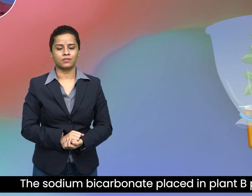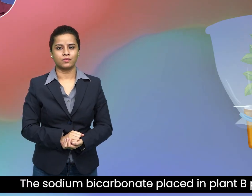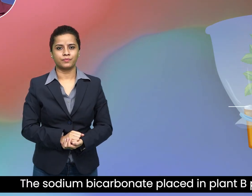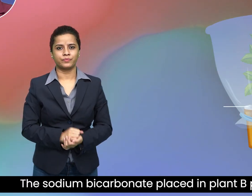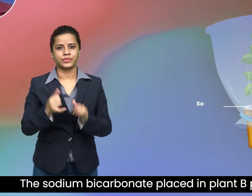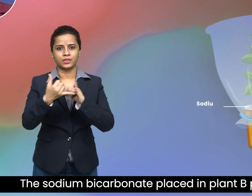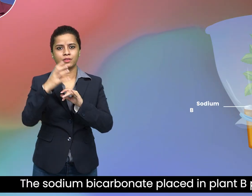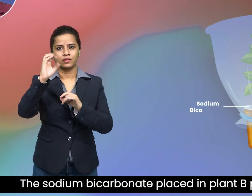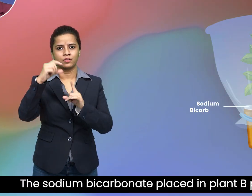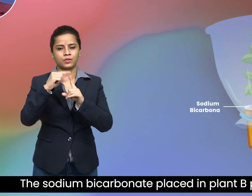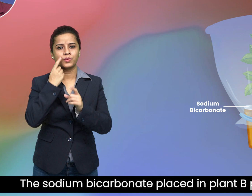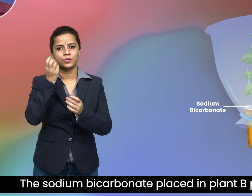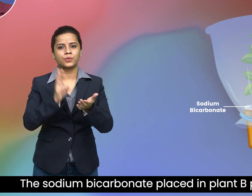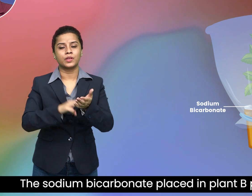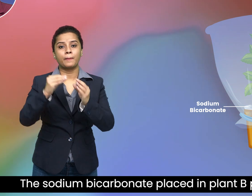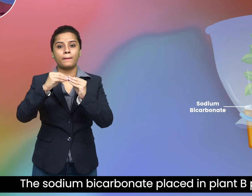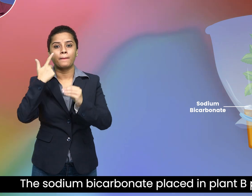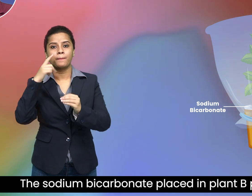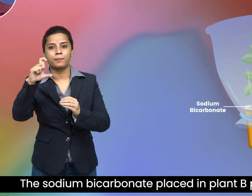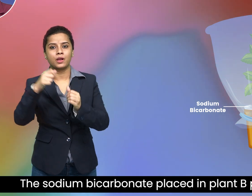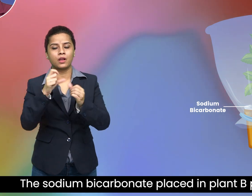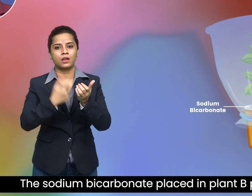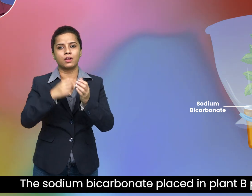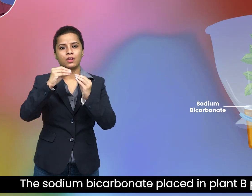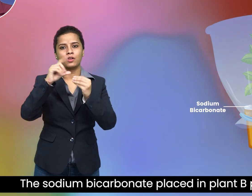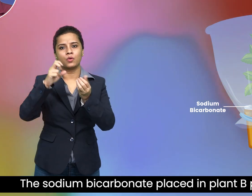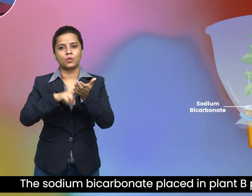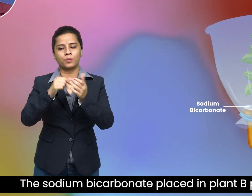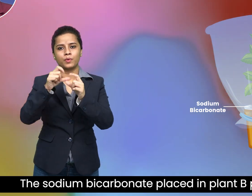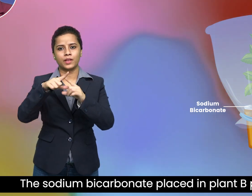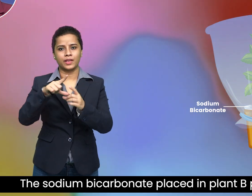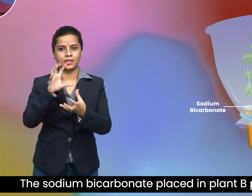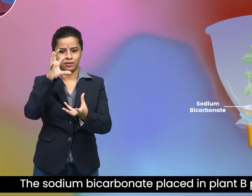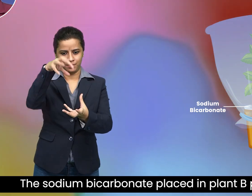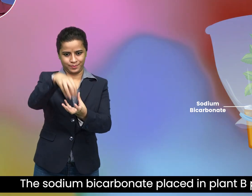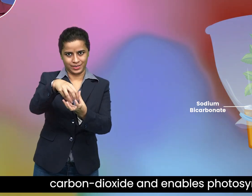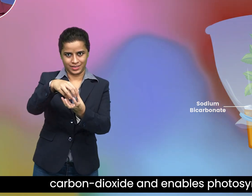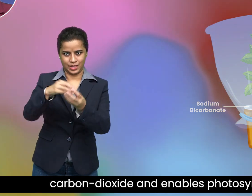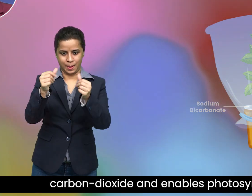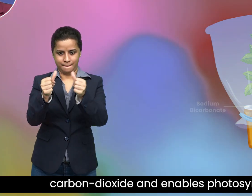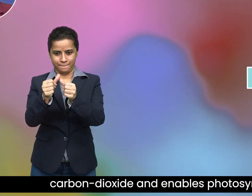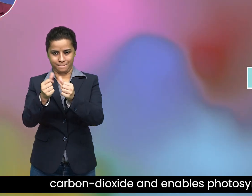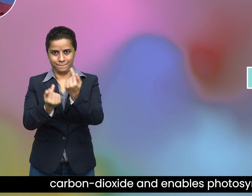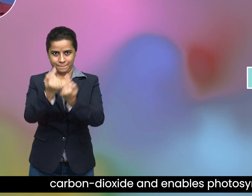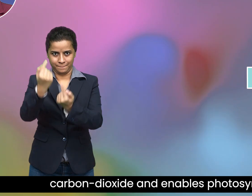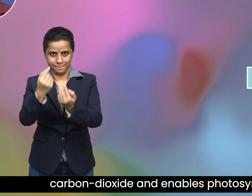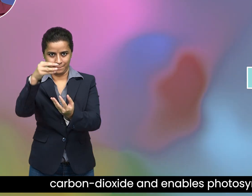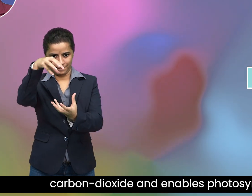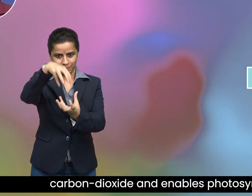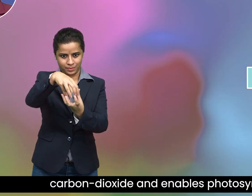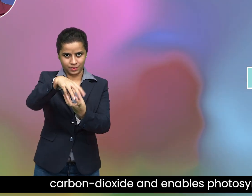The sodium bicarbonate placed in plant B pot releases carbon dioxide